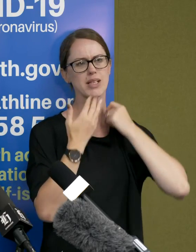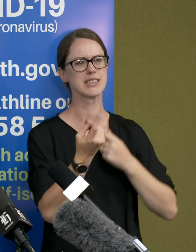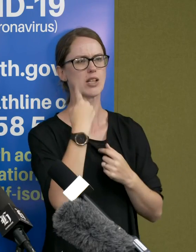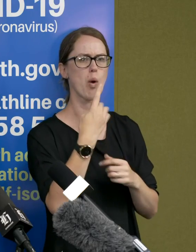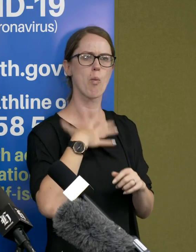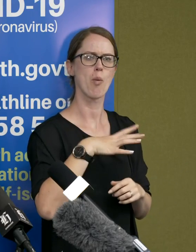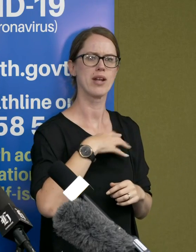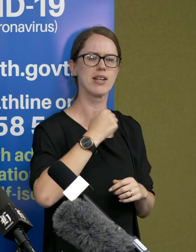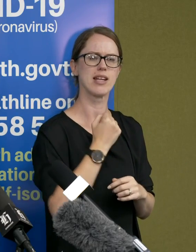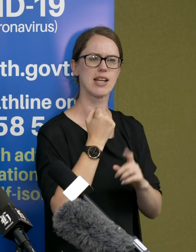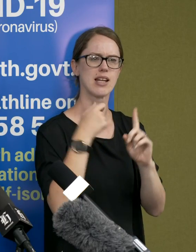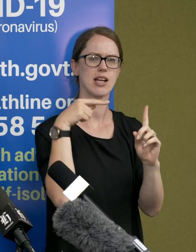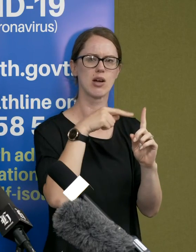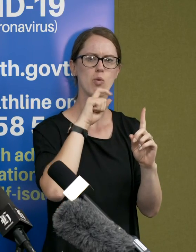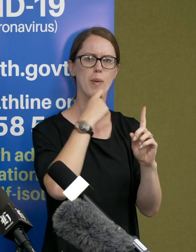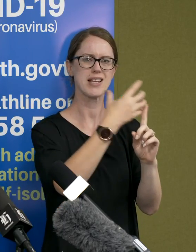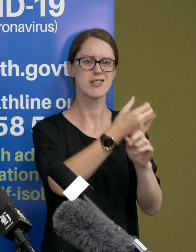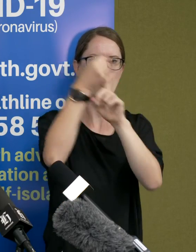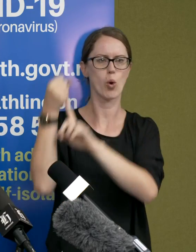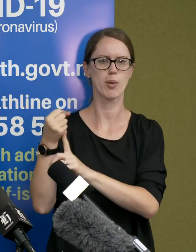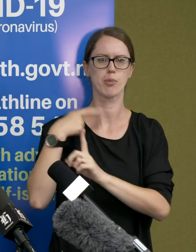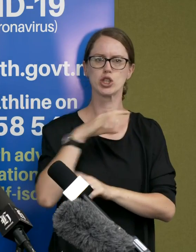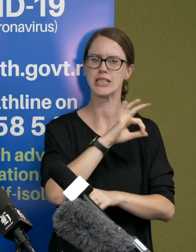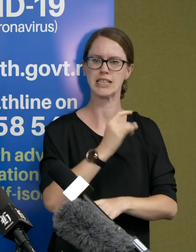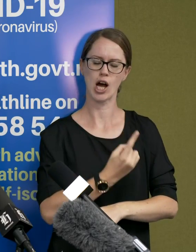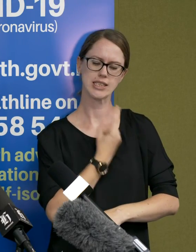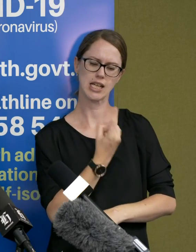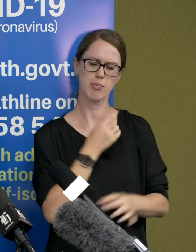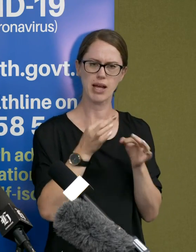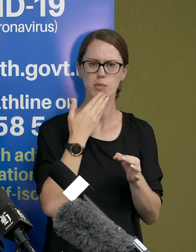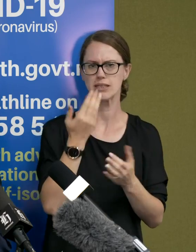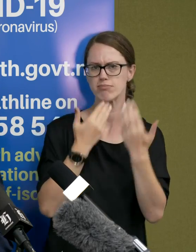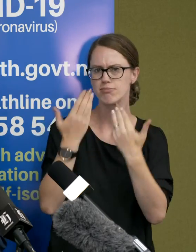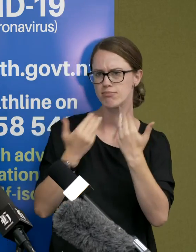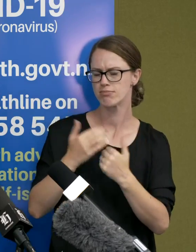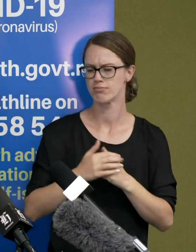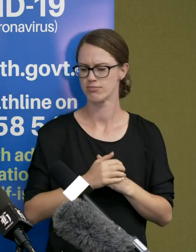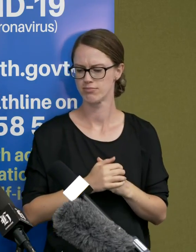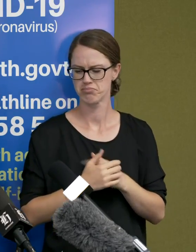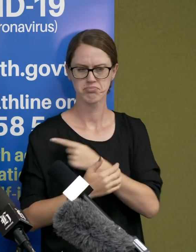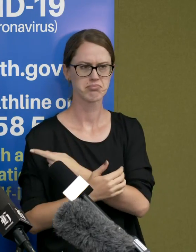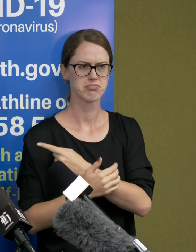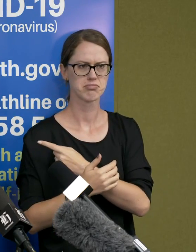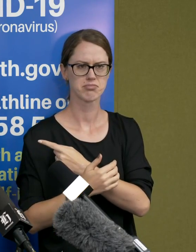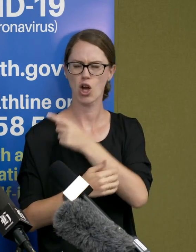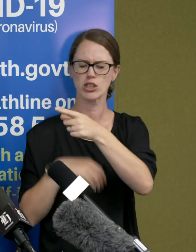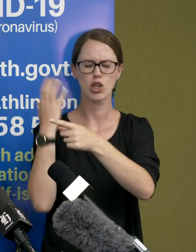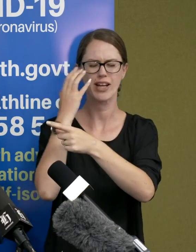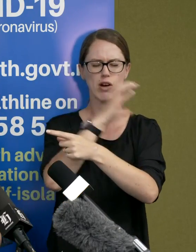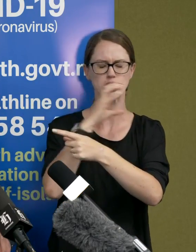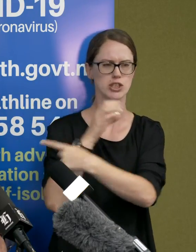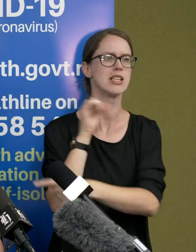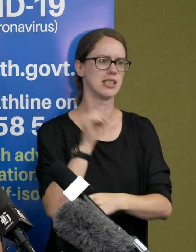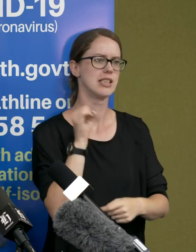is being or is going to be deported for not having self-isolation plans? What can you tell us about that? I'm not sure if... Not Dunedin, Christchurch. Yeah,